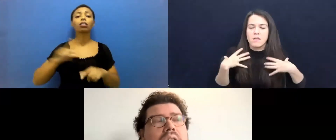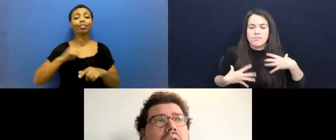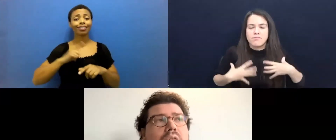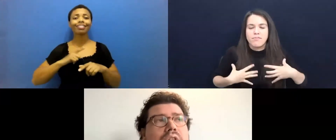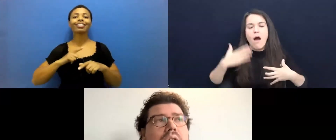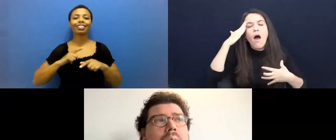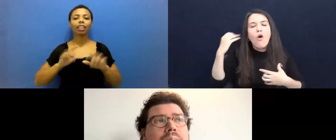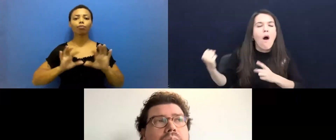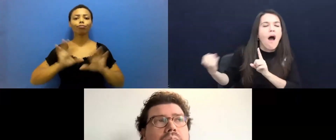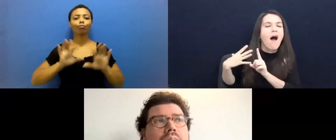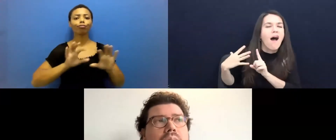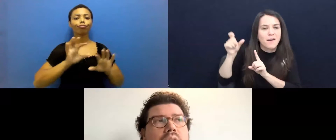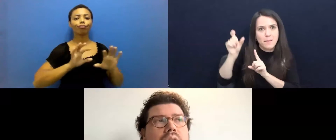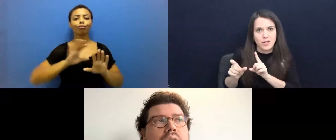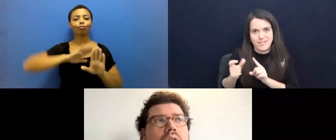These are some of the